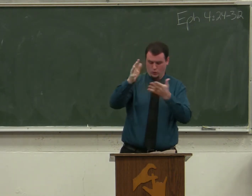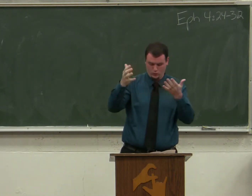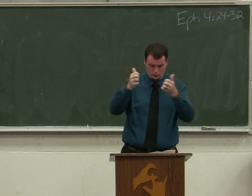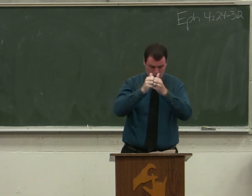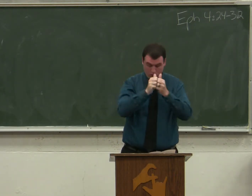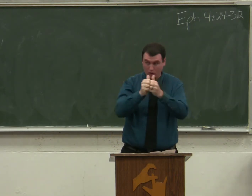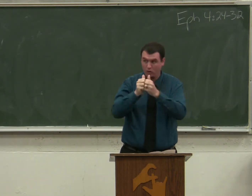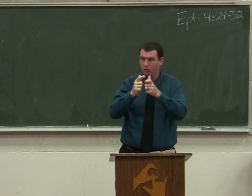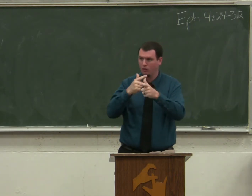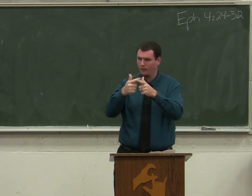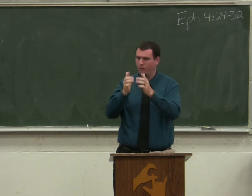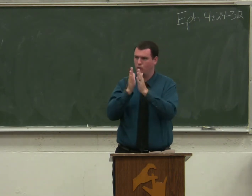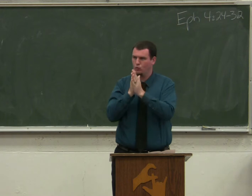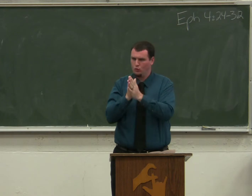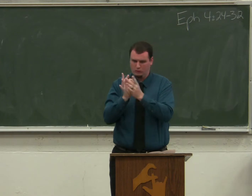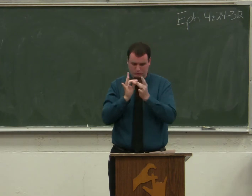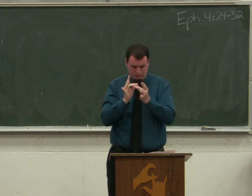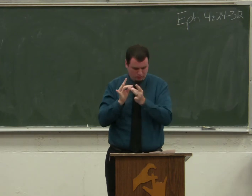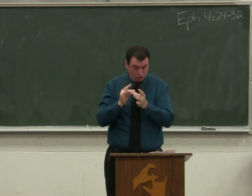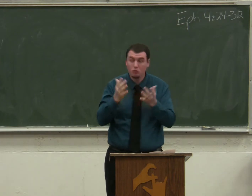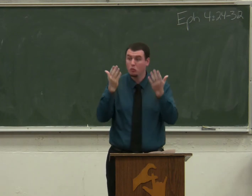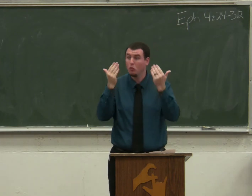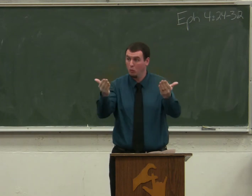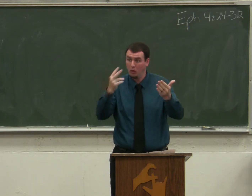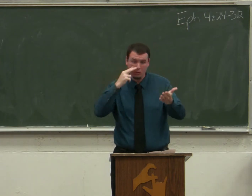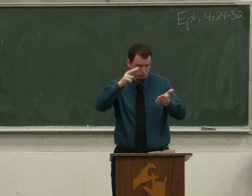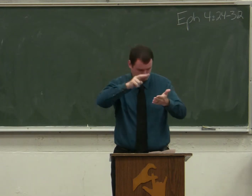We're going to start in verse 24. Let's read that together and we'll pray.